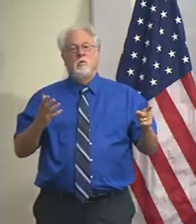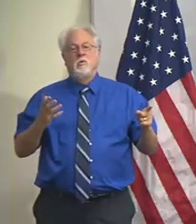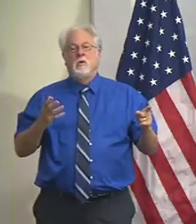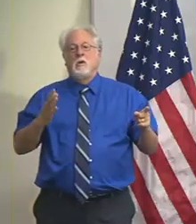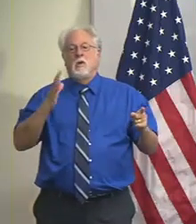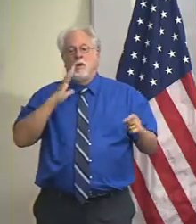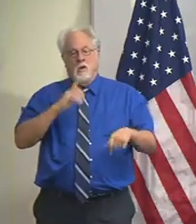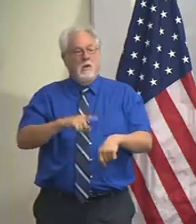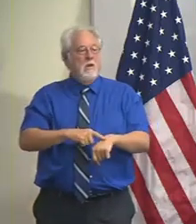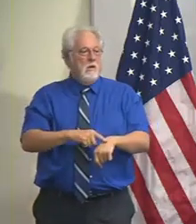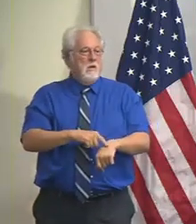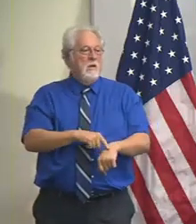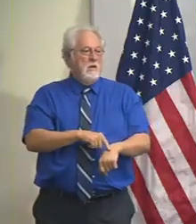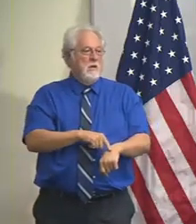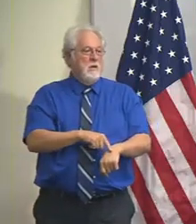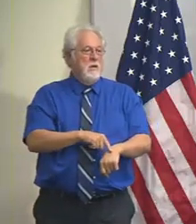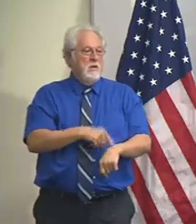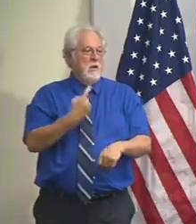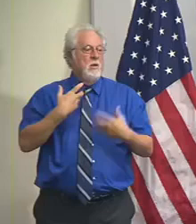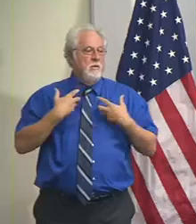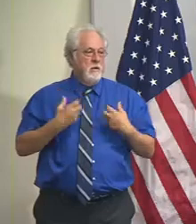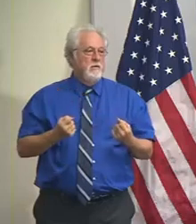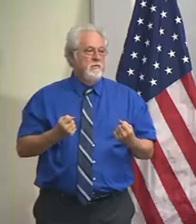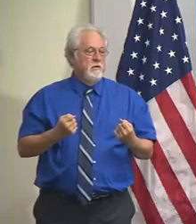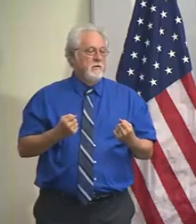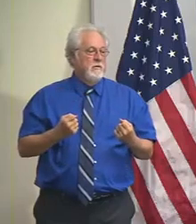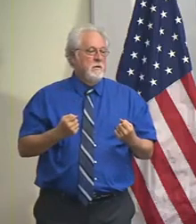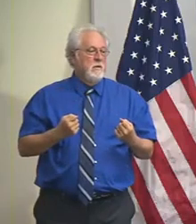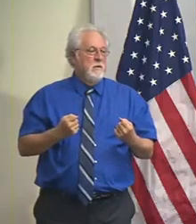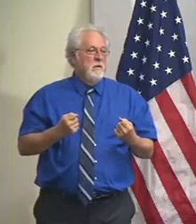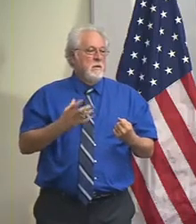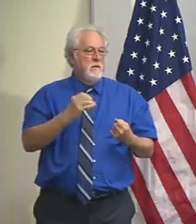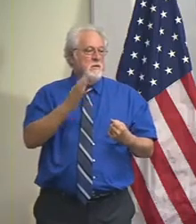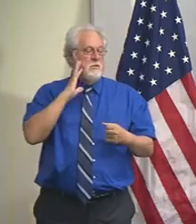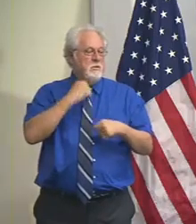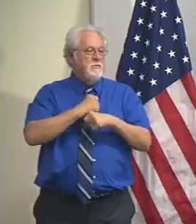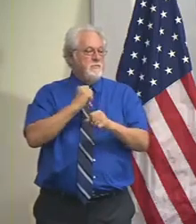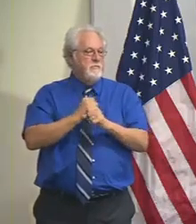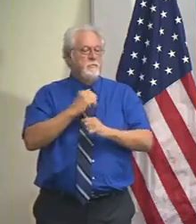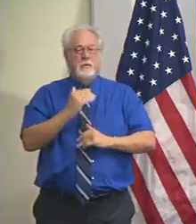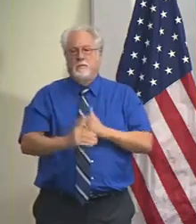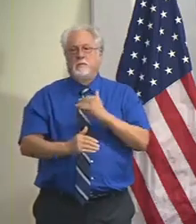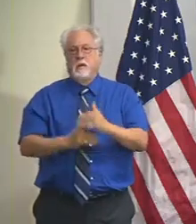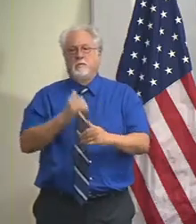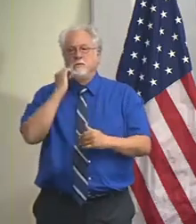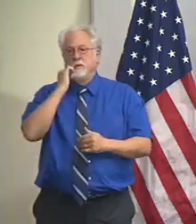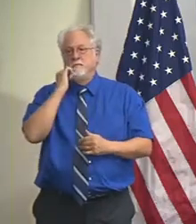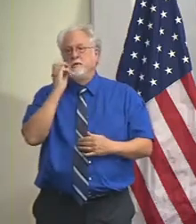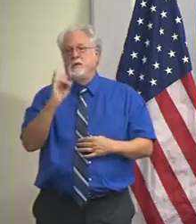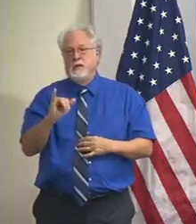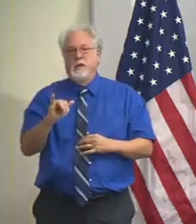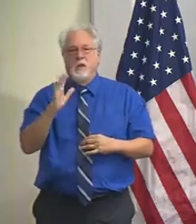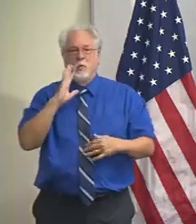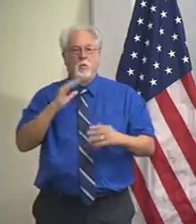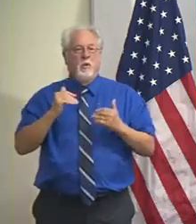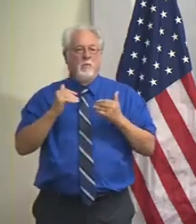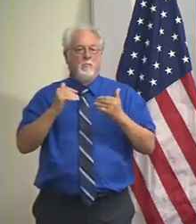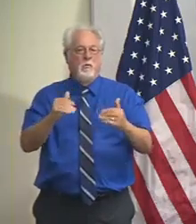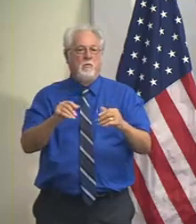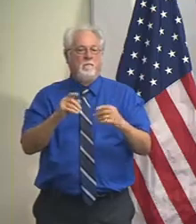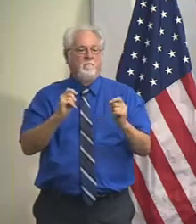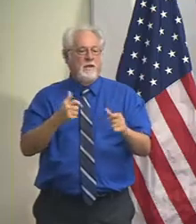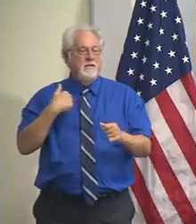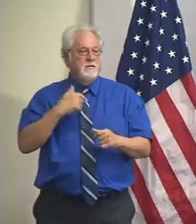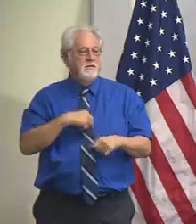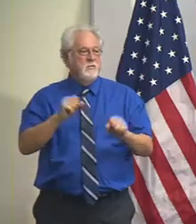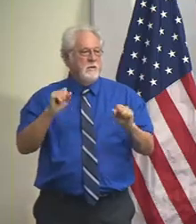be a long recovery, and we're going to make progress every single day. We're going to move as fast as we can